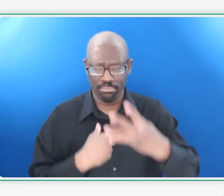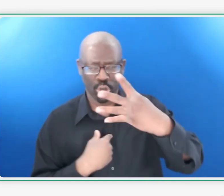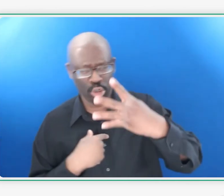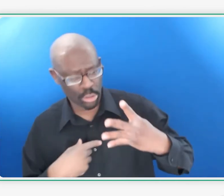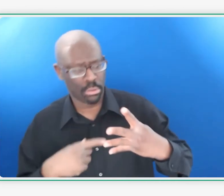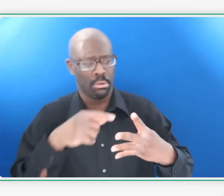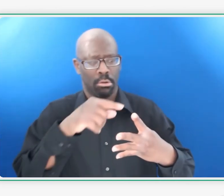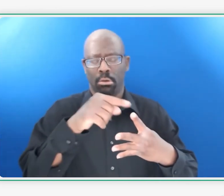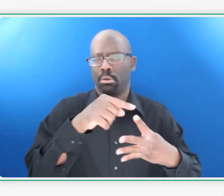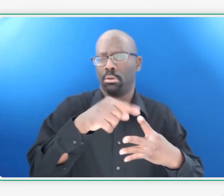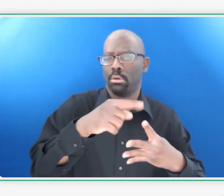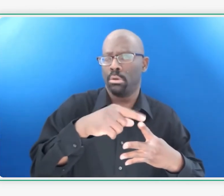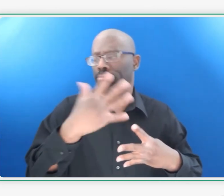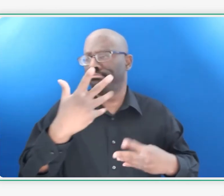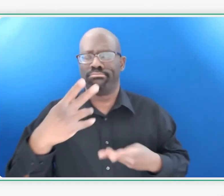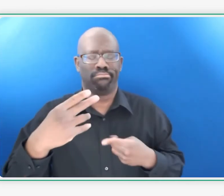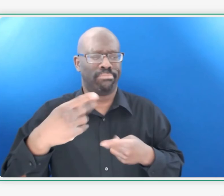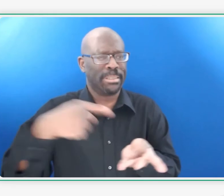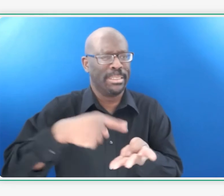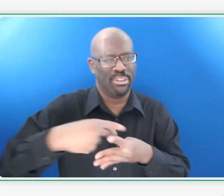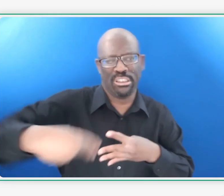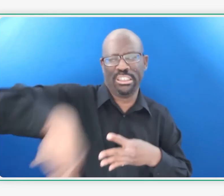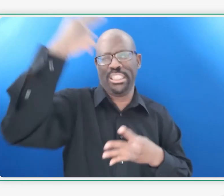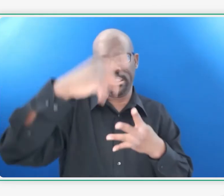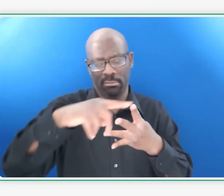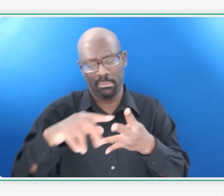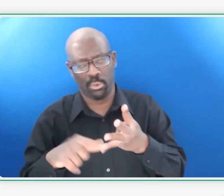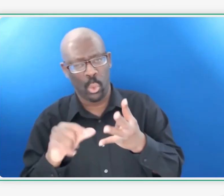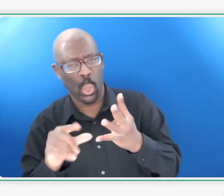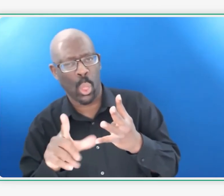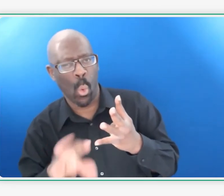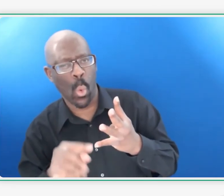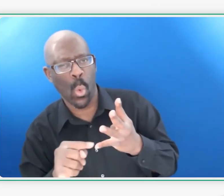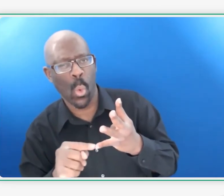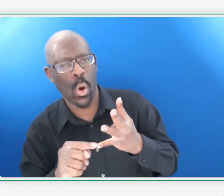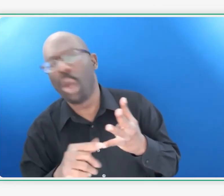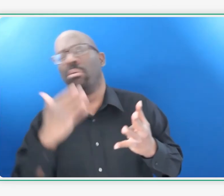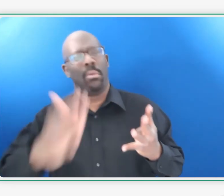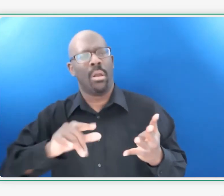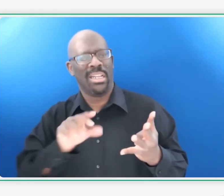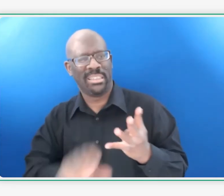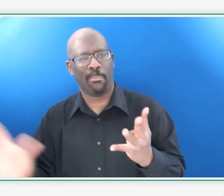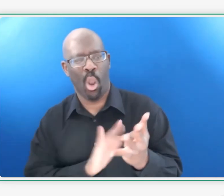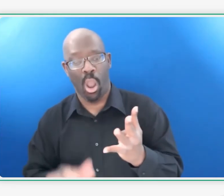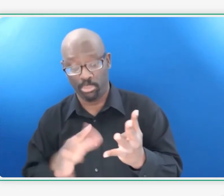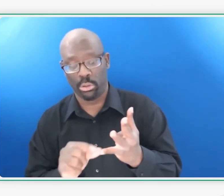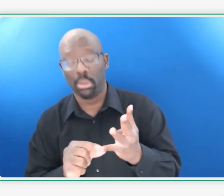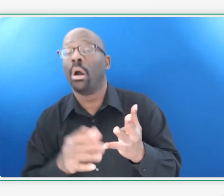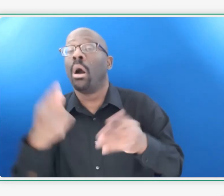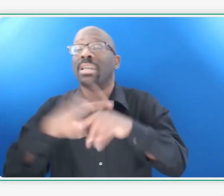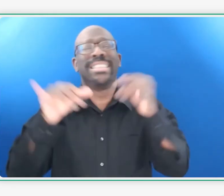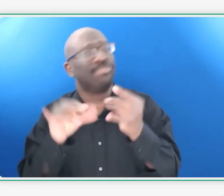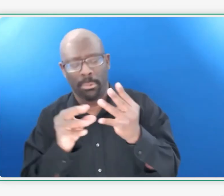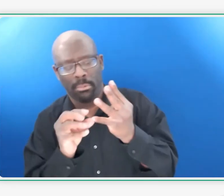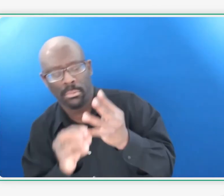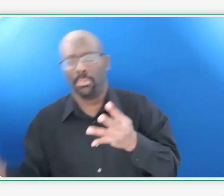process here. So you start with so you have four In the example here, we have 4 different credit cards. One has